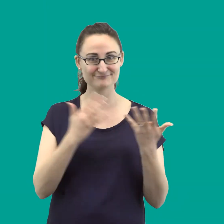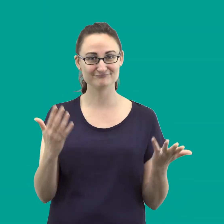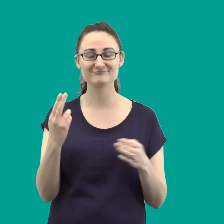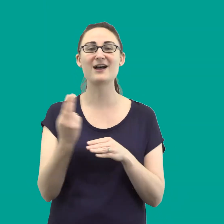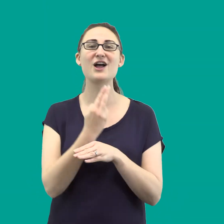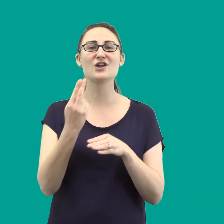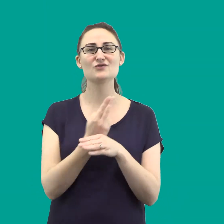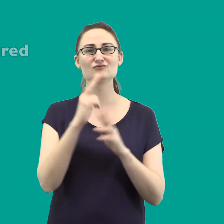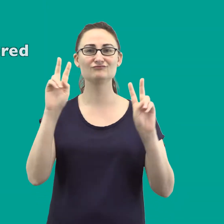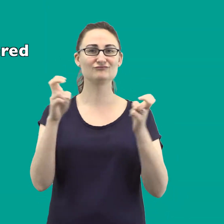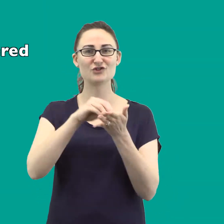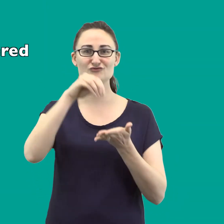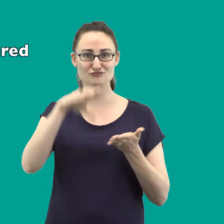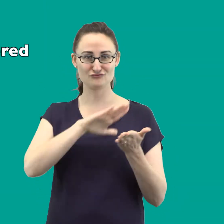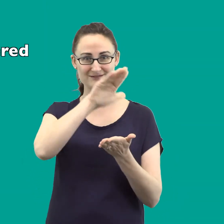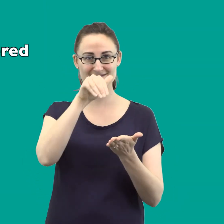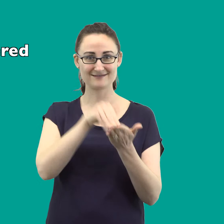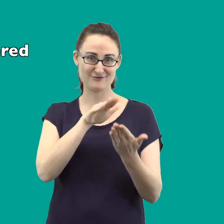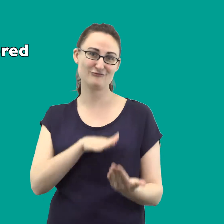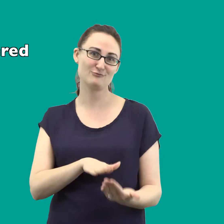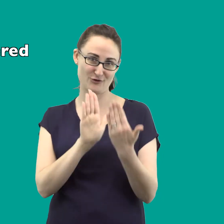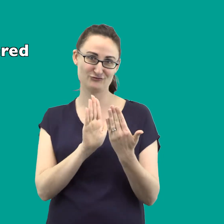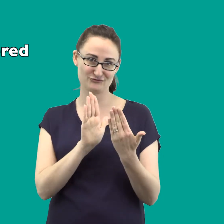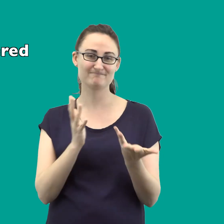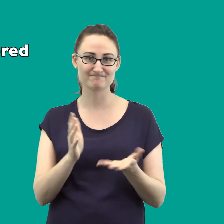For this lesson, I use the student-centered approach.